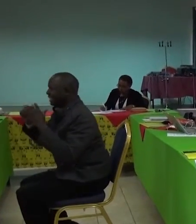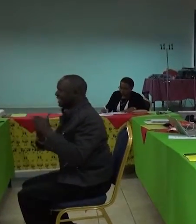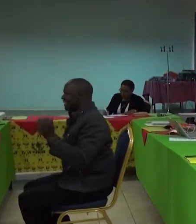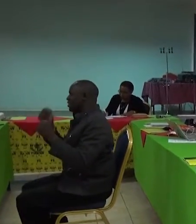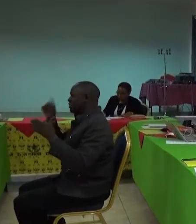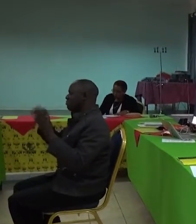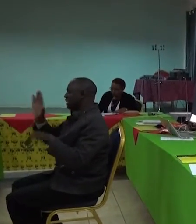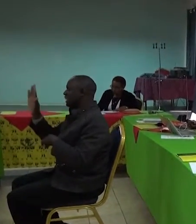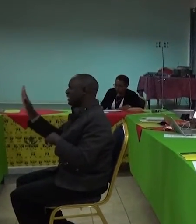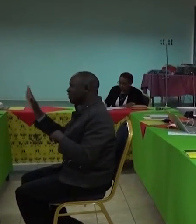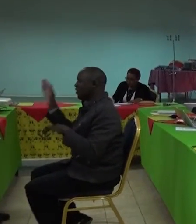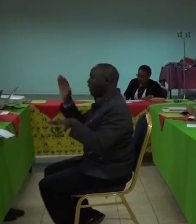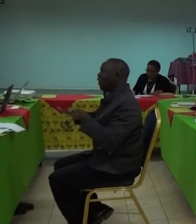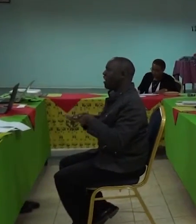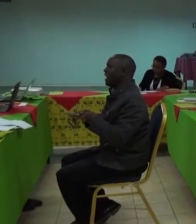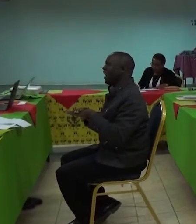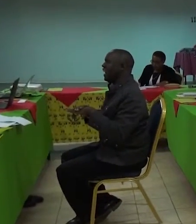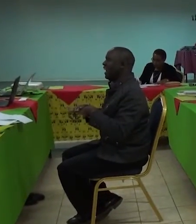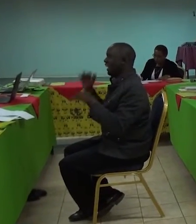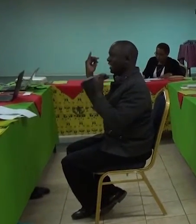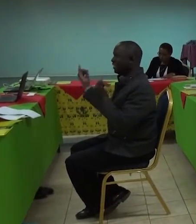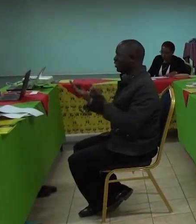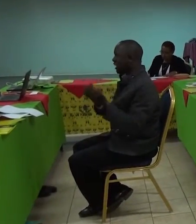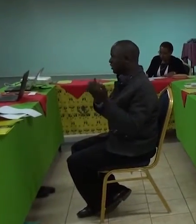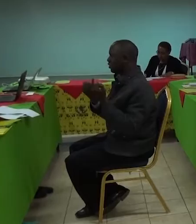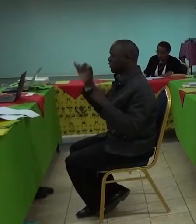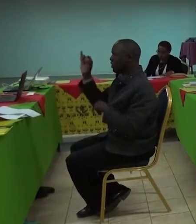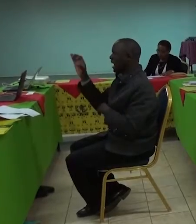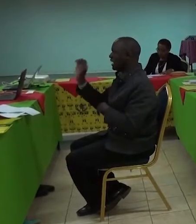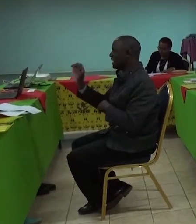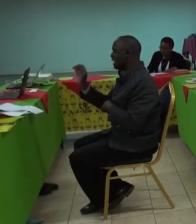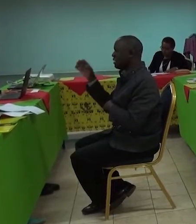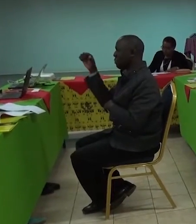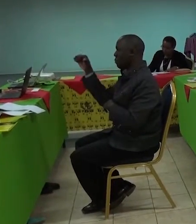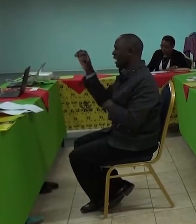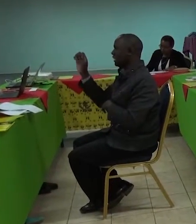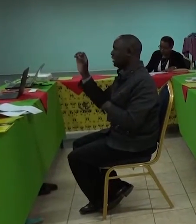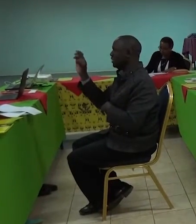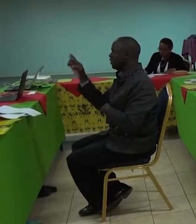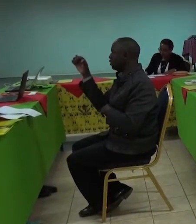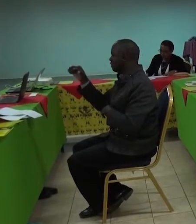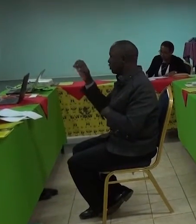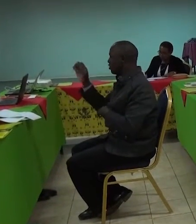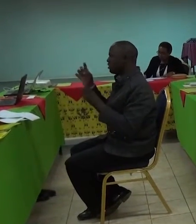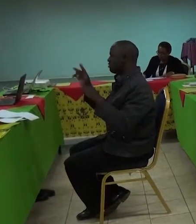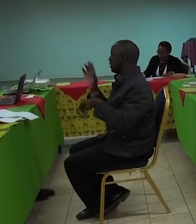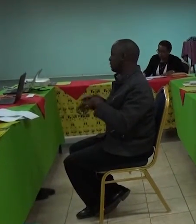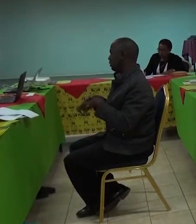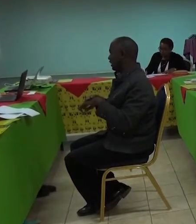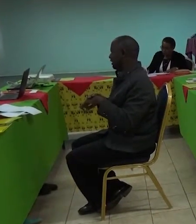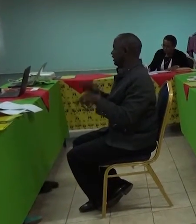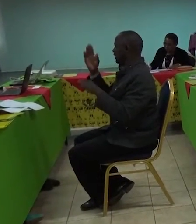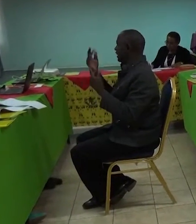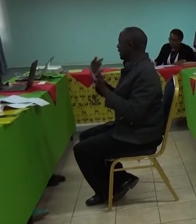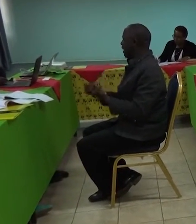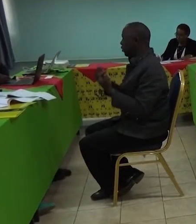the presentation on Introduction to IE by George. It was quite refreshing just to